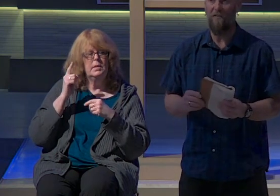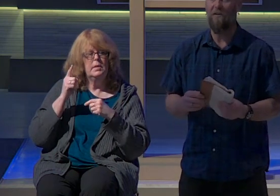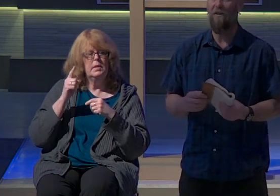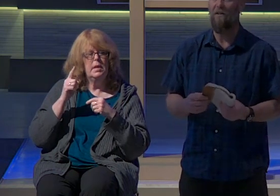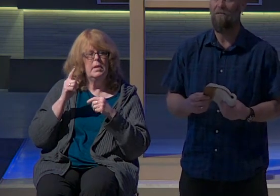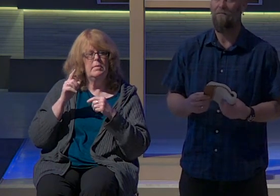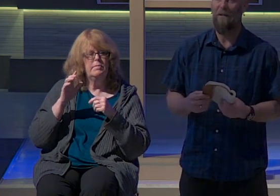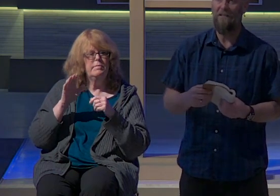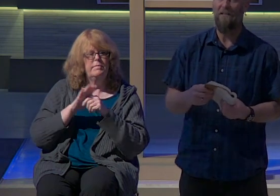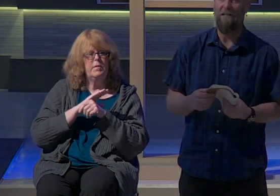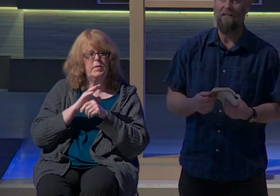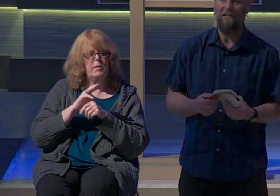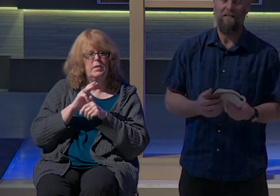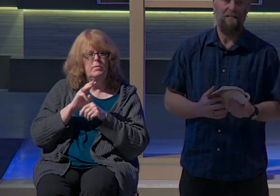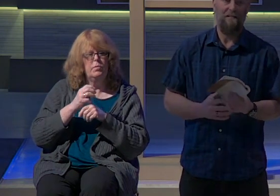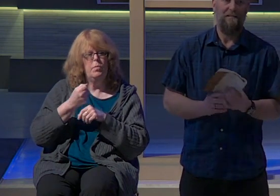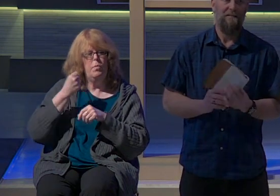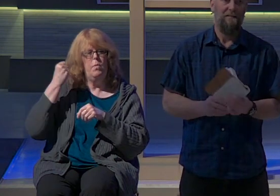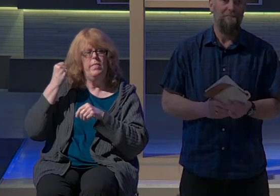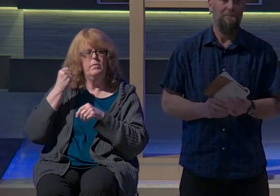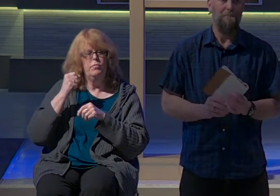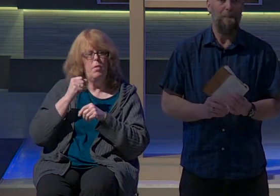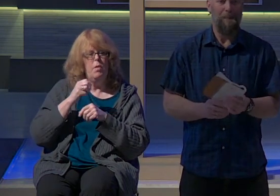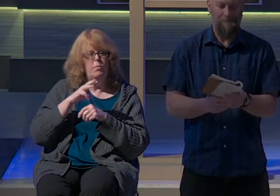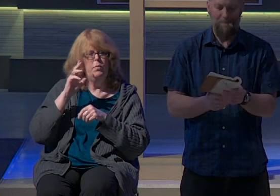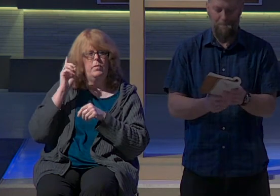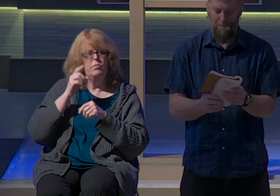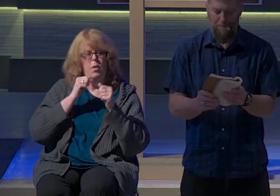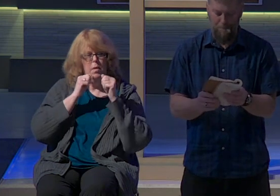completely withdraw blessing.